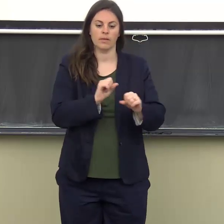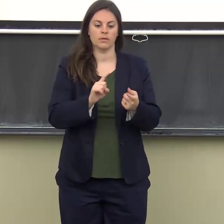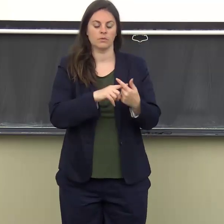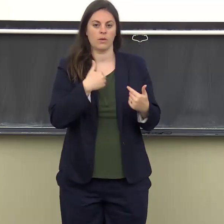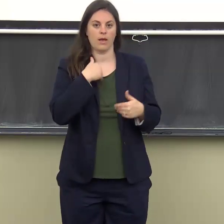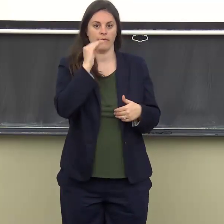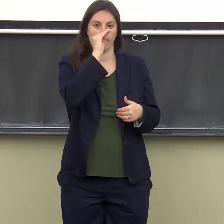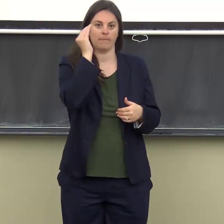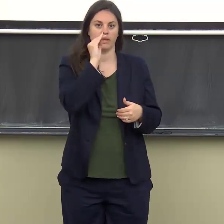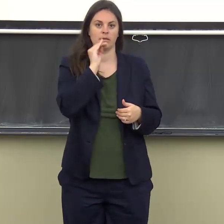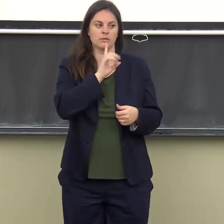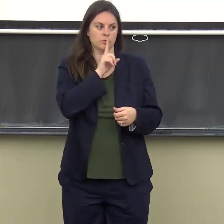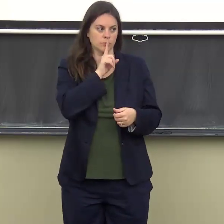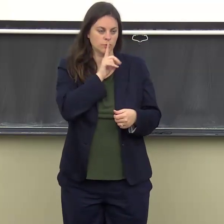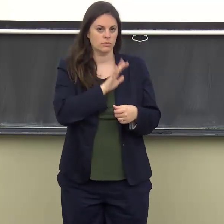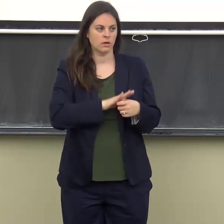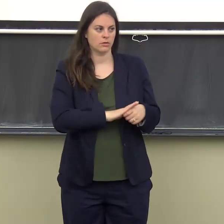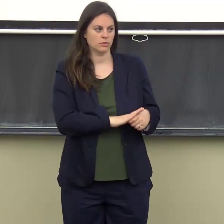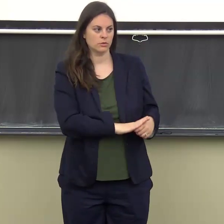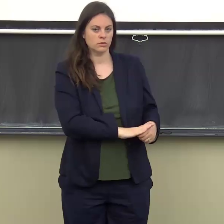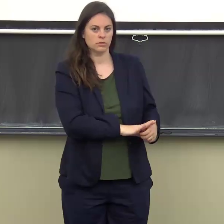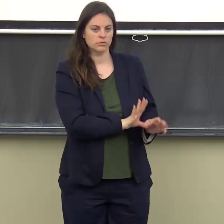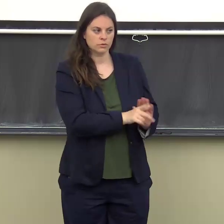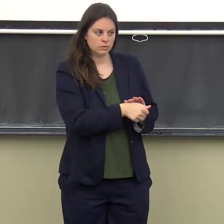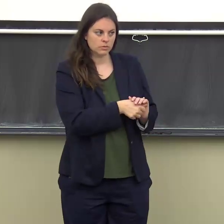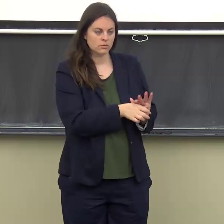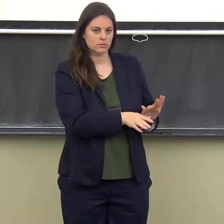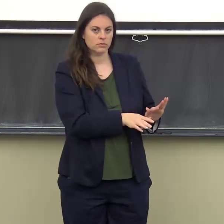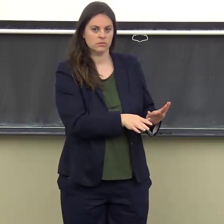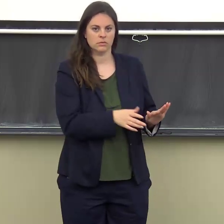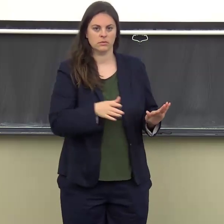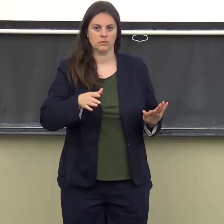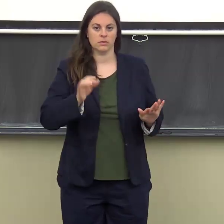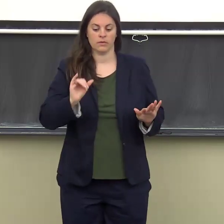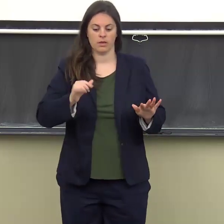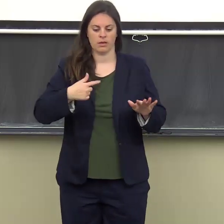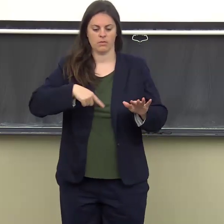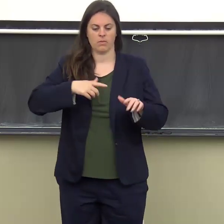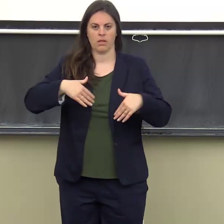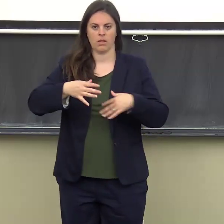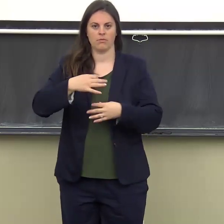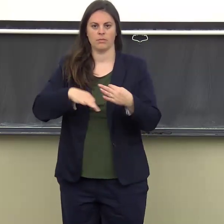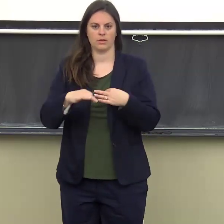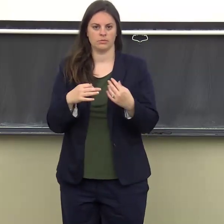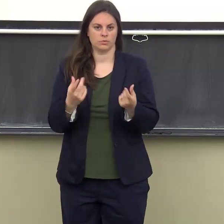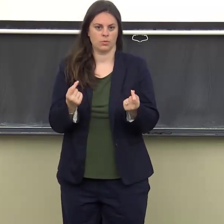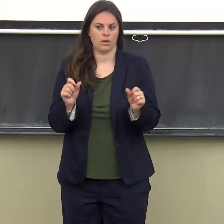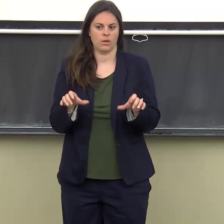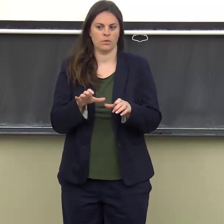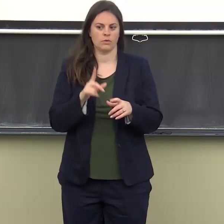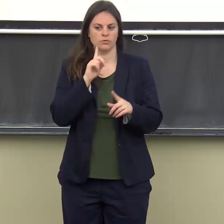is, we haven't replaced it with anything yet. And what might we do and what strategies?